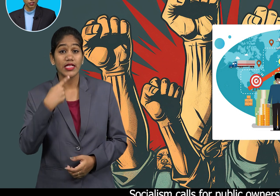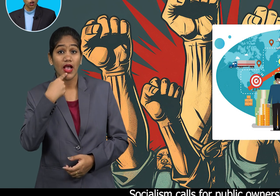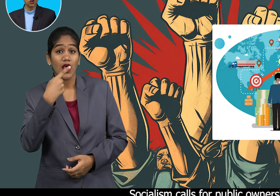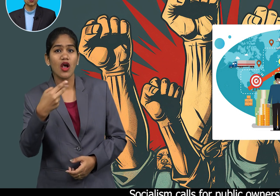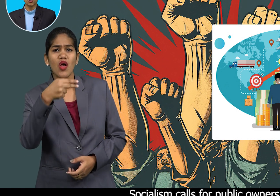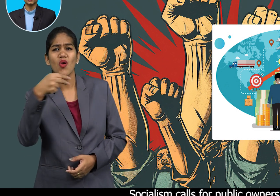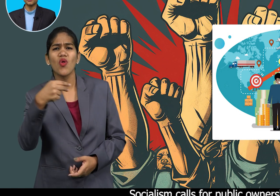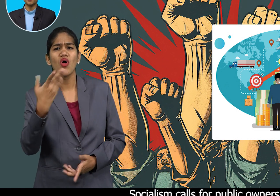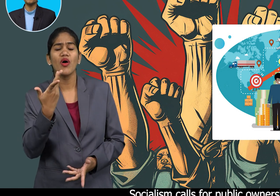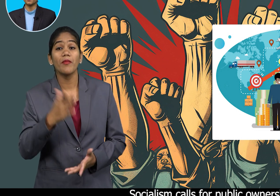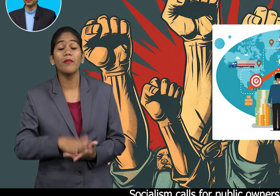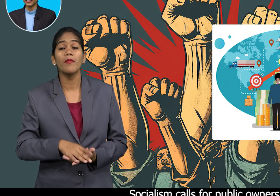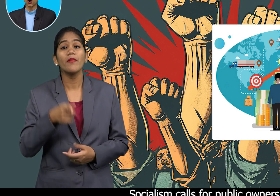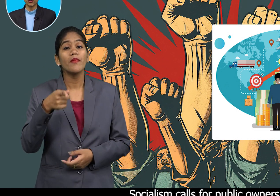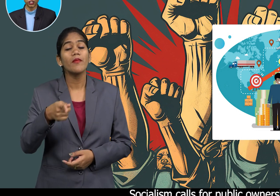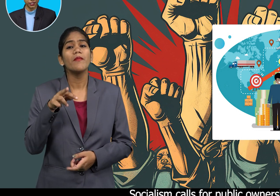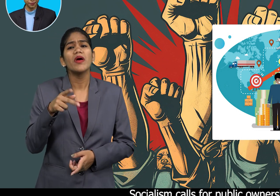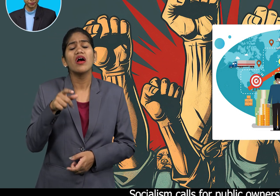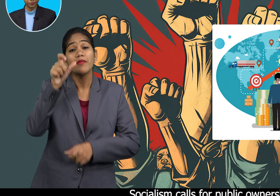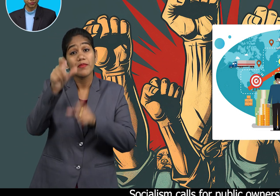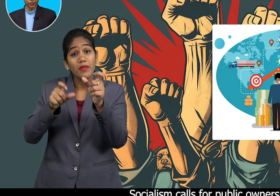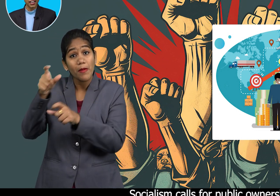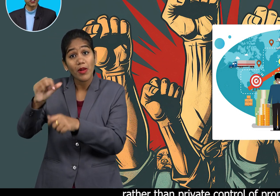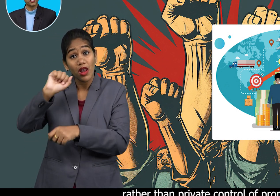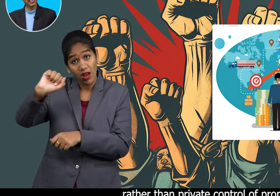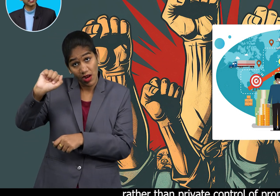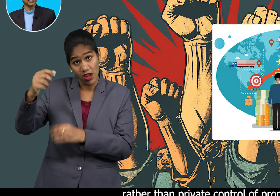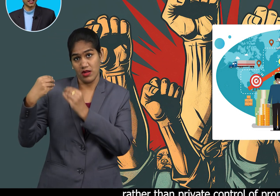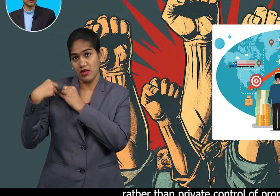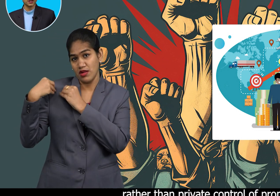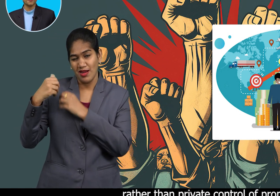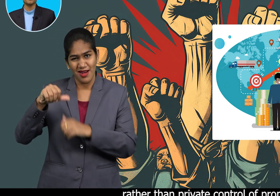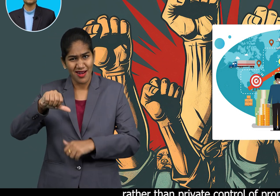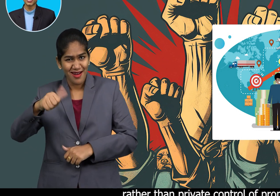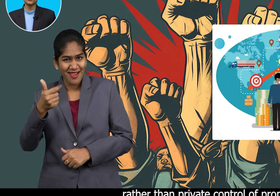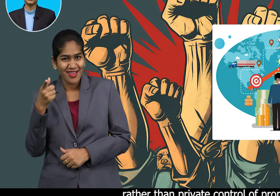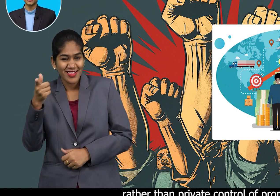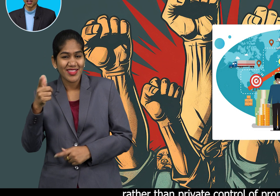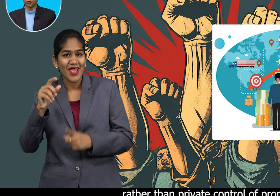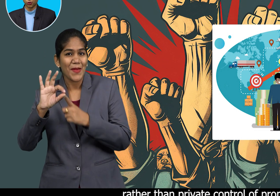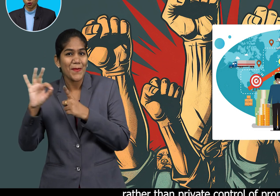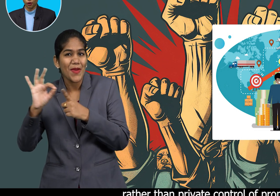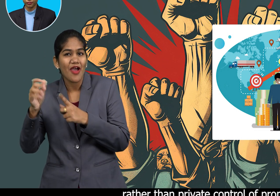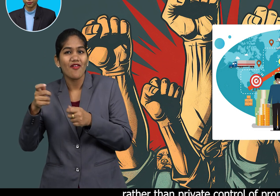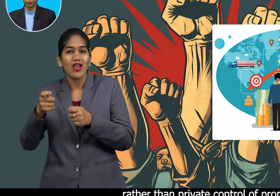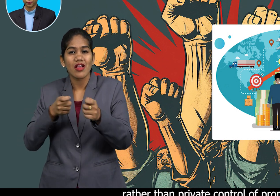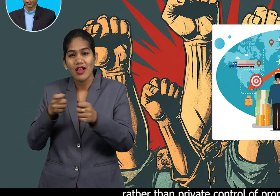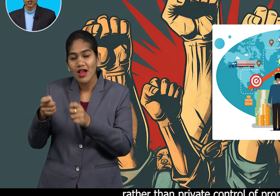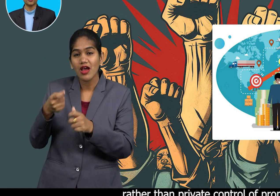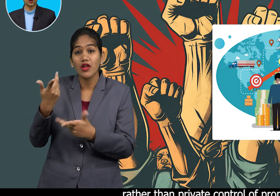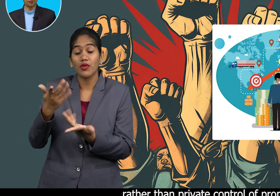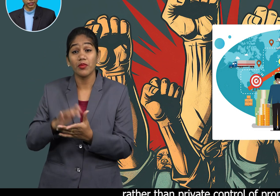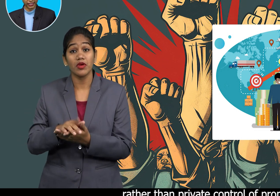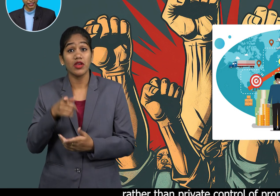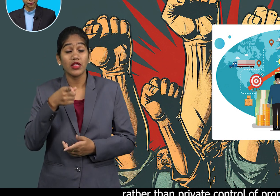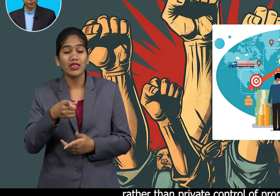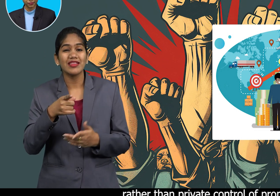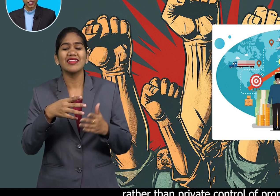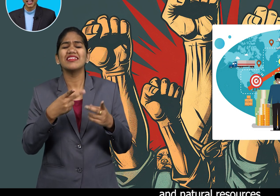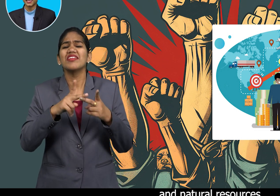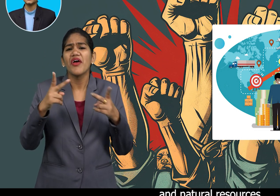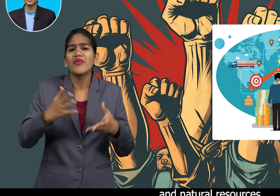Socialism calls for public ownership rather than private control of